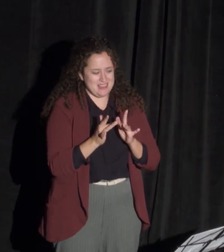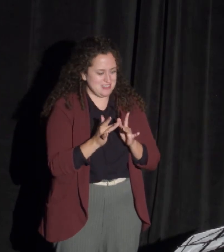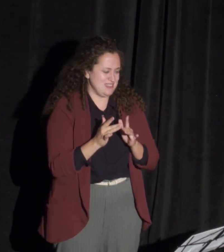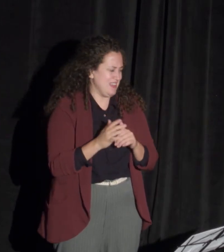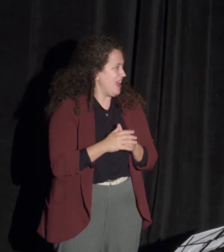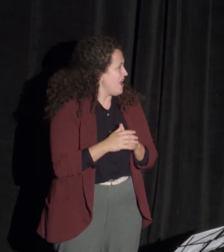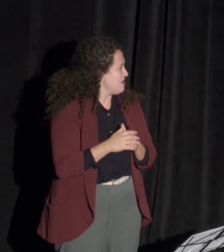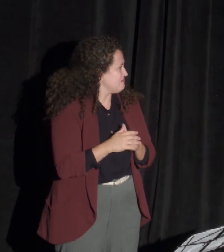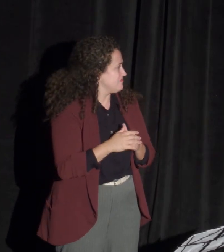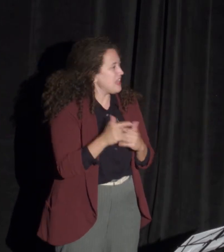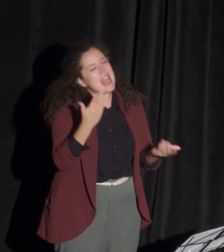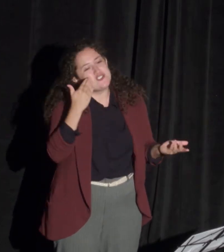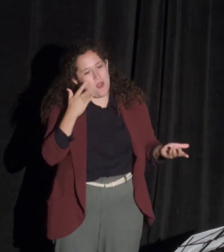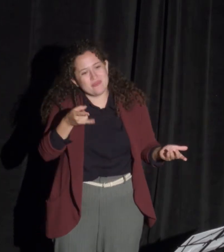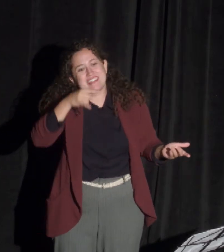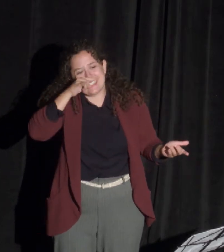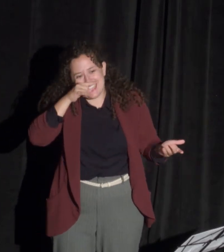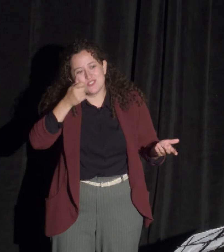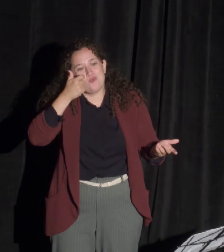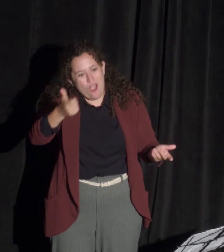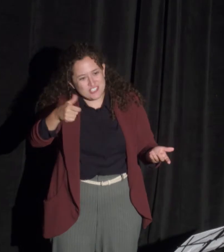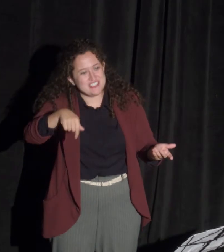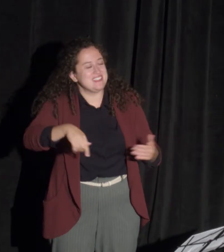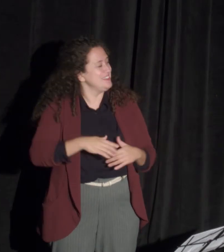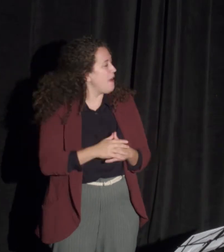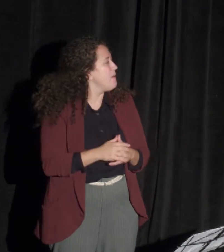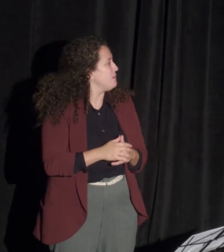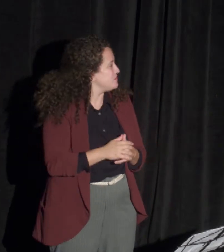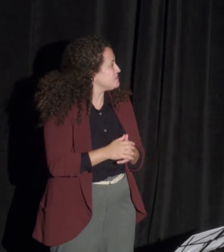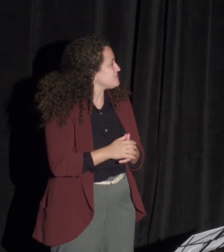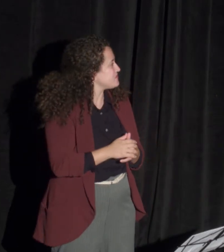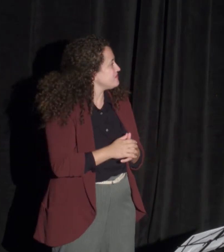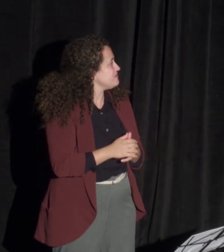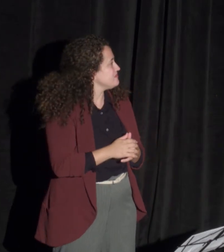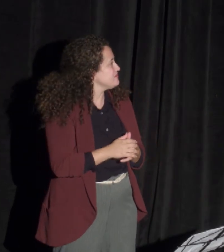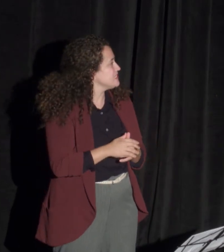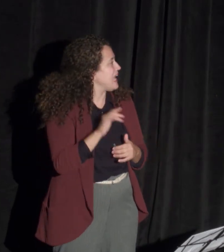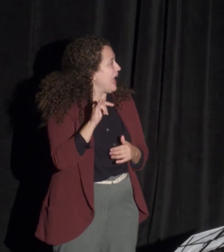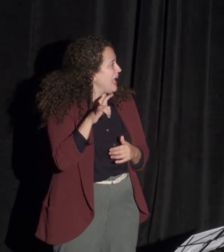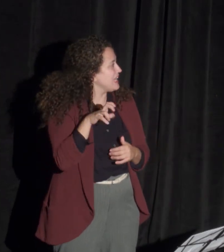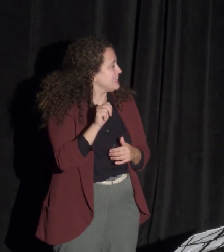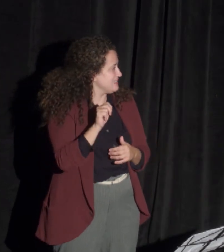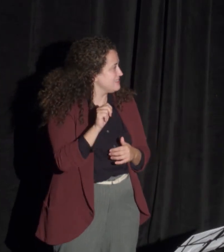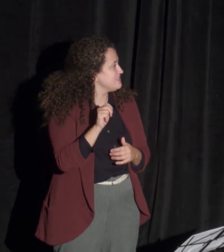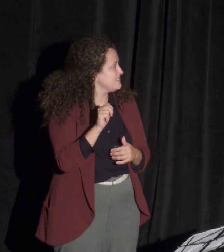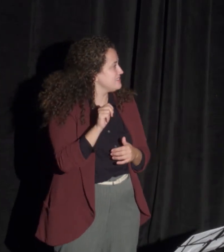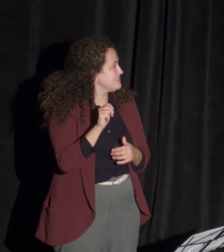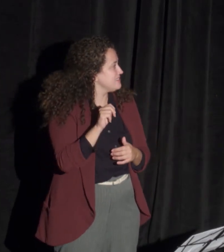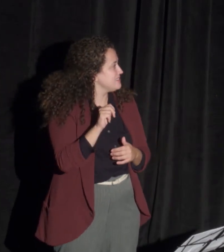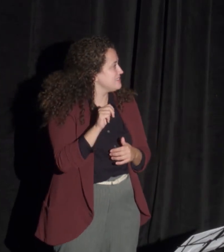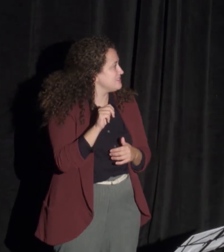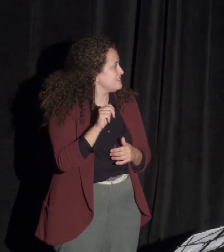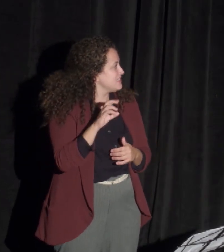kids. I really have to thank Sean and Kate, who are my right and left hand at Clark's